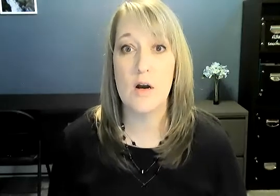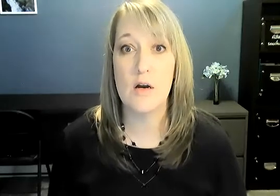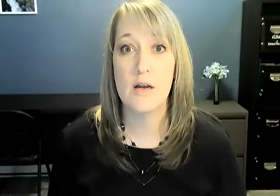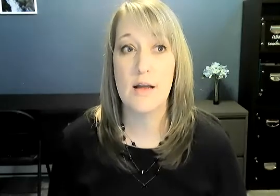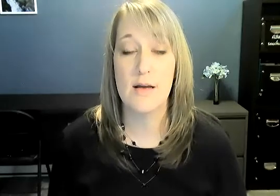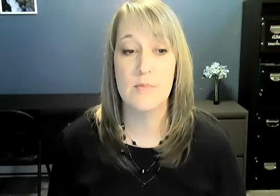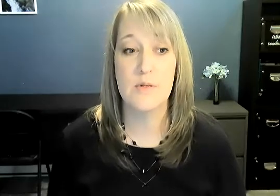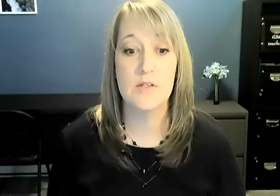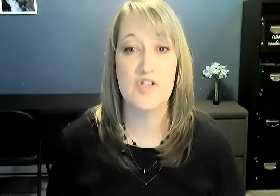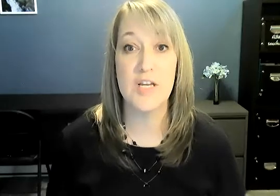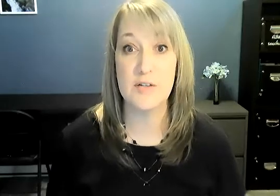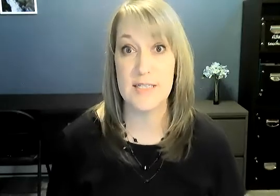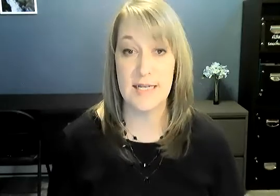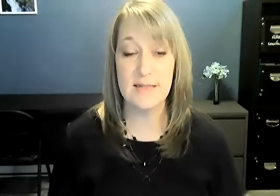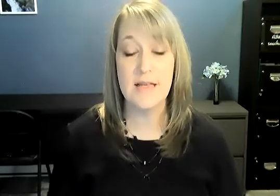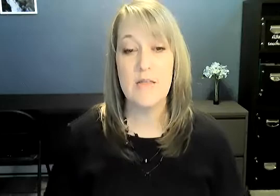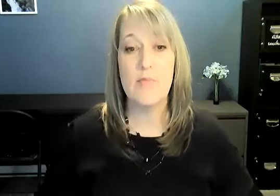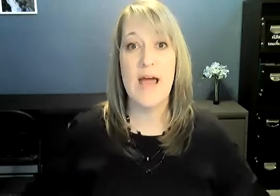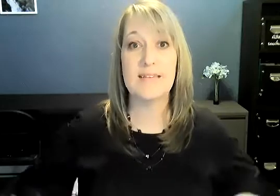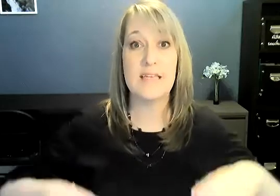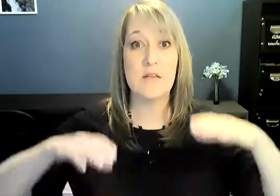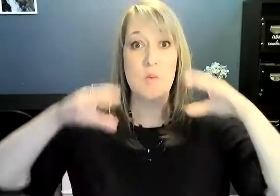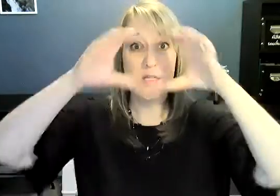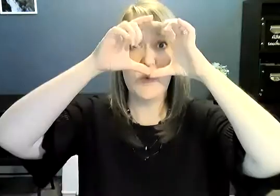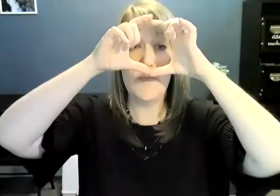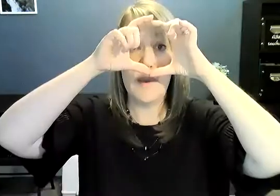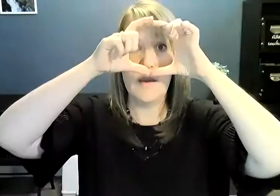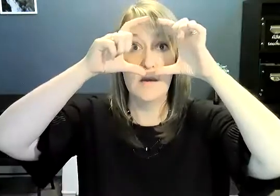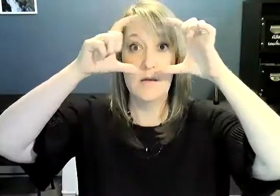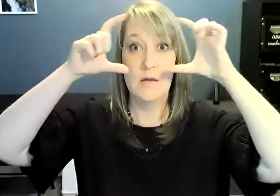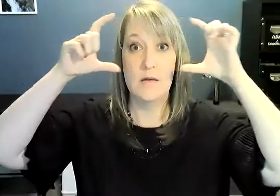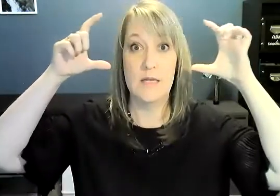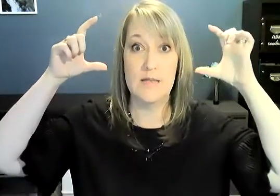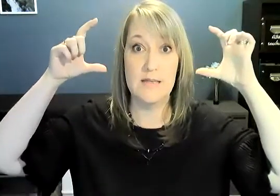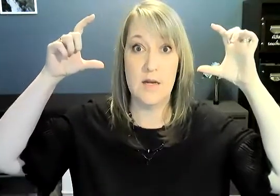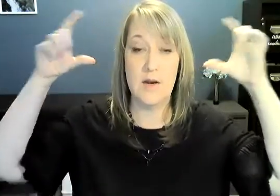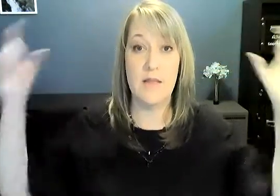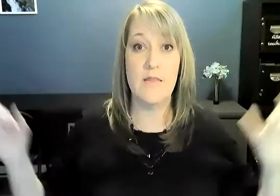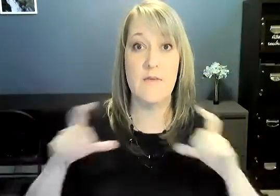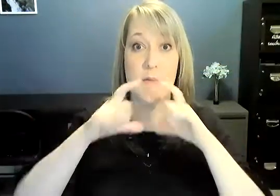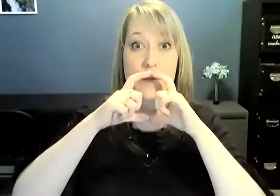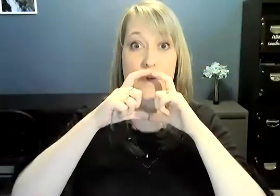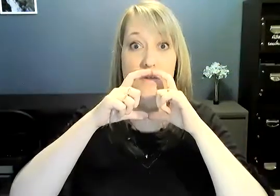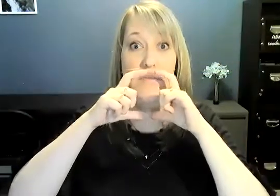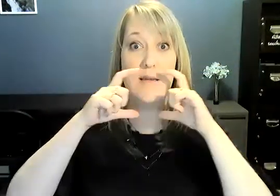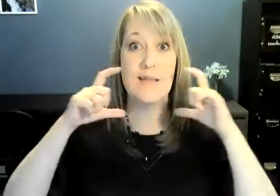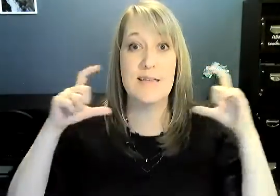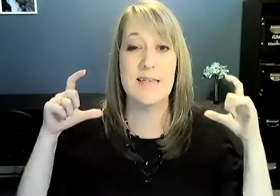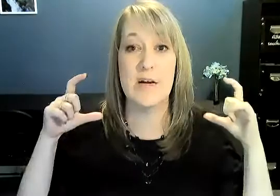are gender signs. The masculine ones will be in this area. The feminine ones will be in this area. They